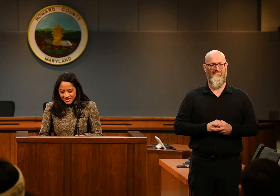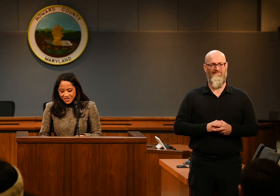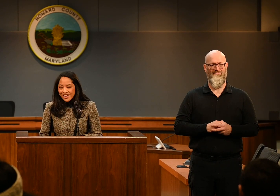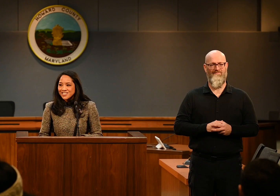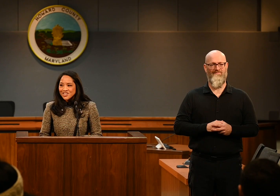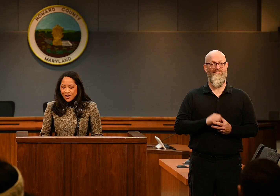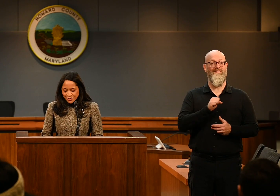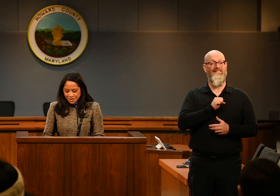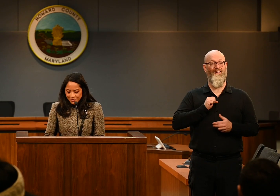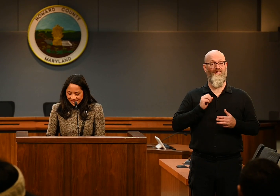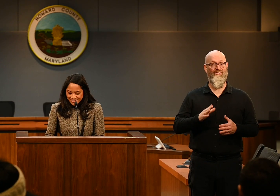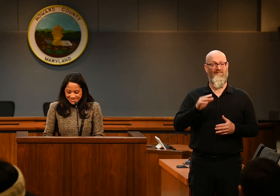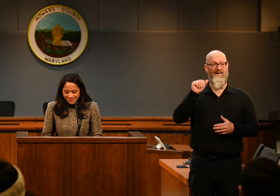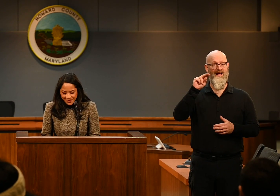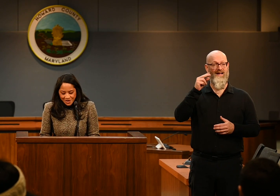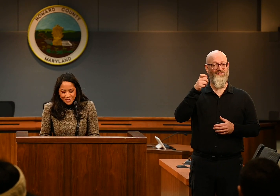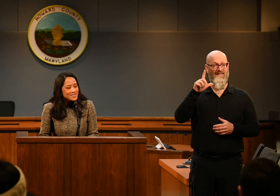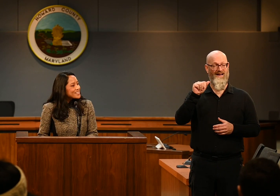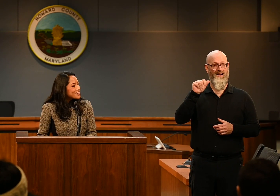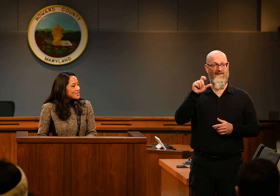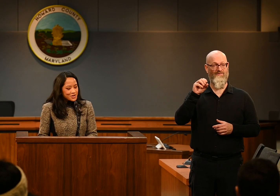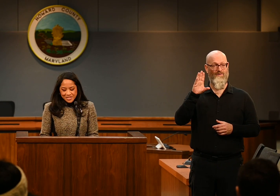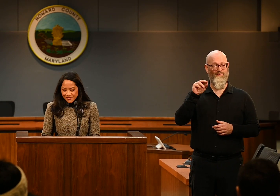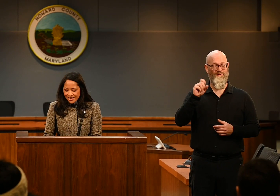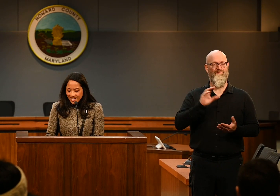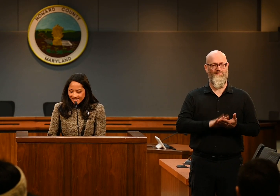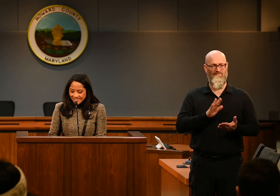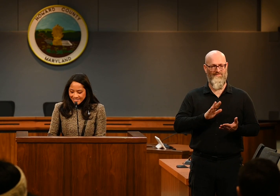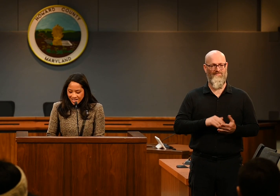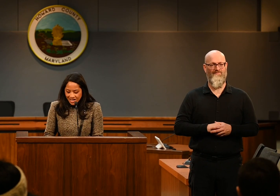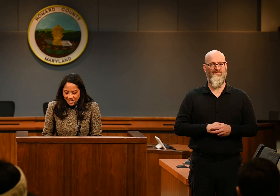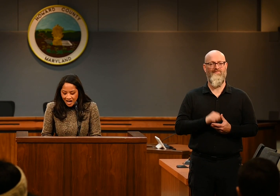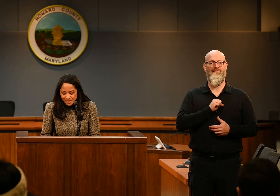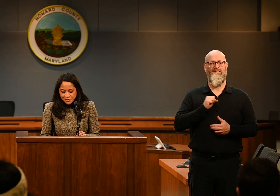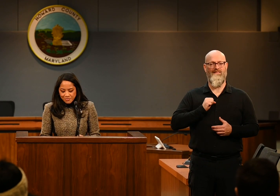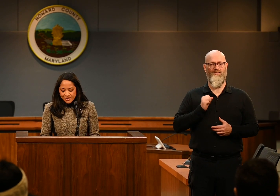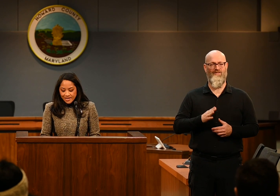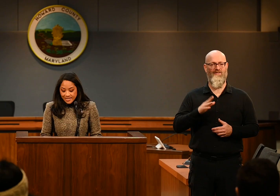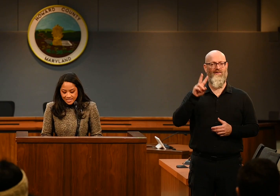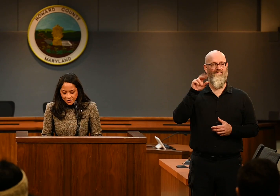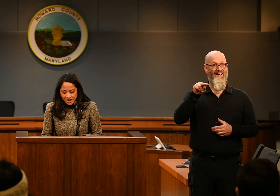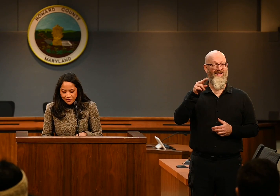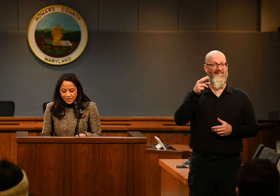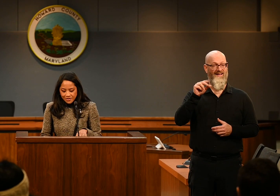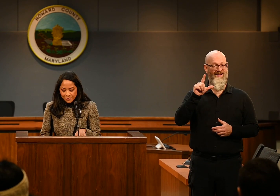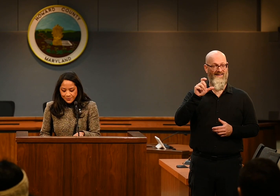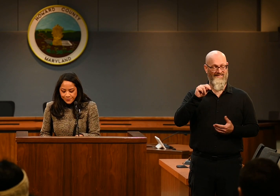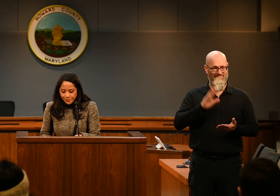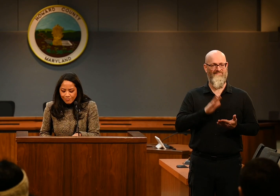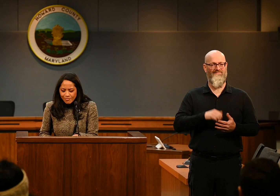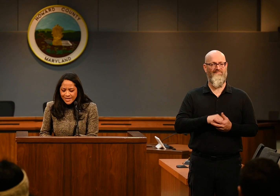U.S. Senator Angela Alsobrooks, U.S. Senator Chris Van Hollen, Congresswoman Sarah